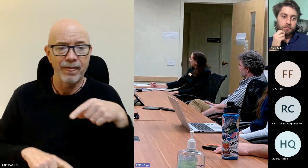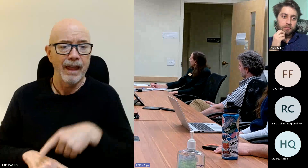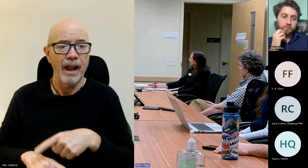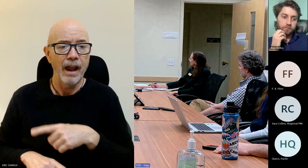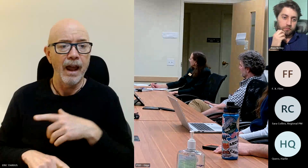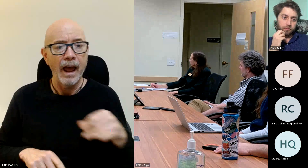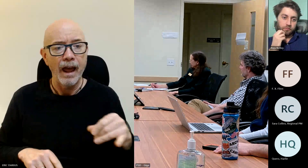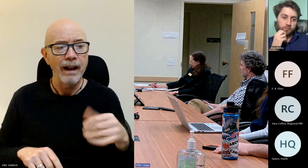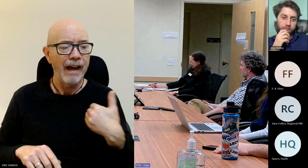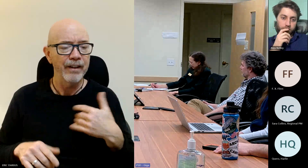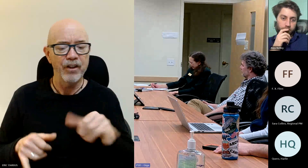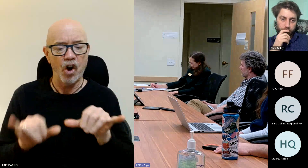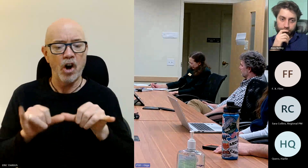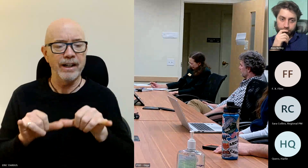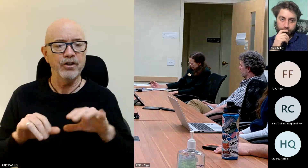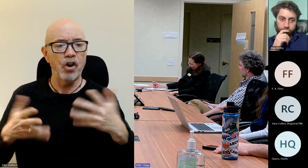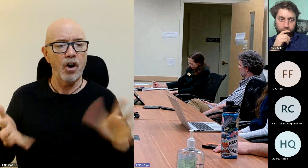safety network.